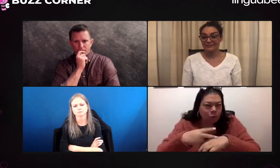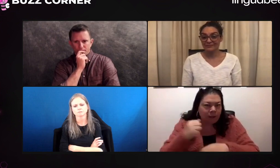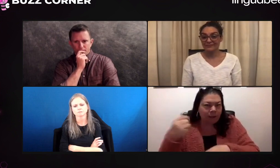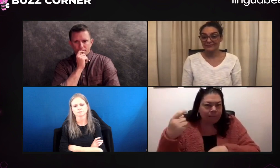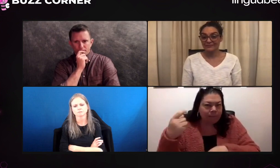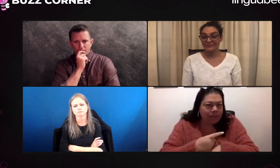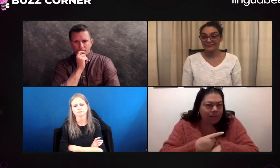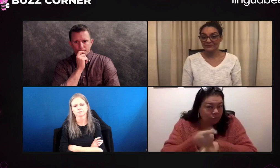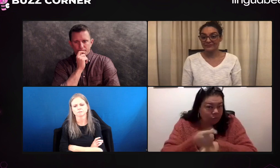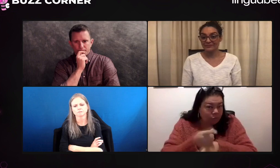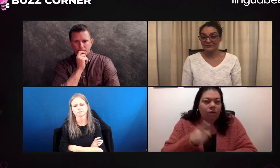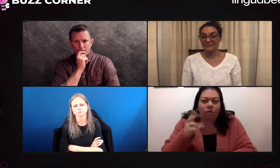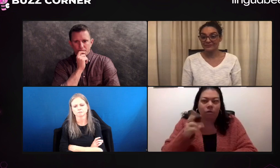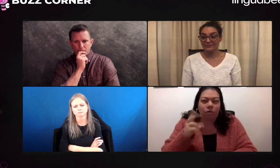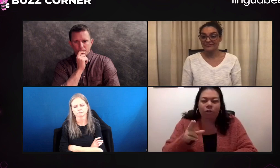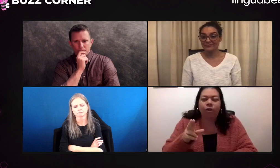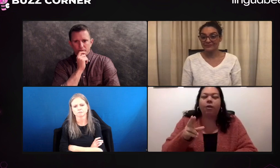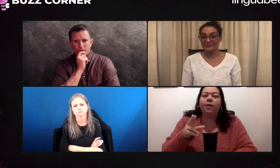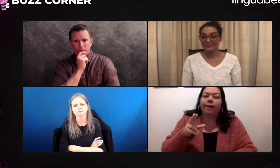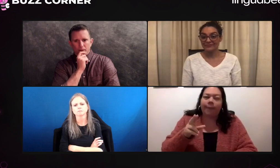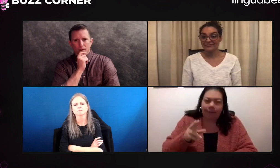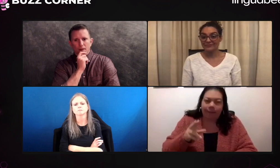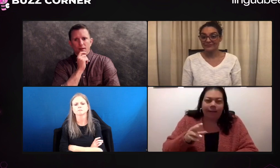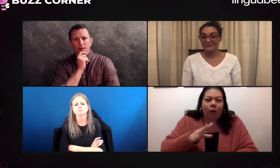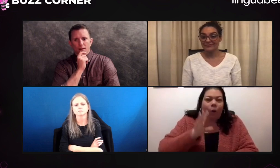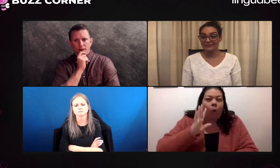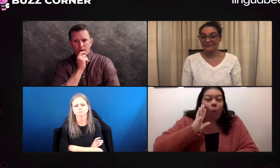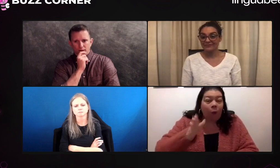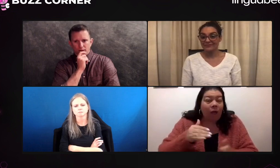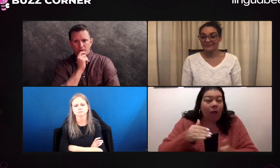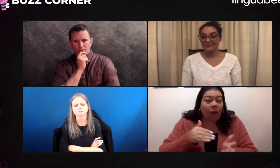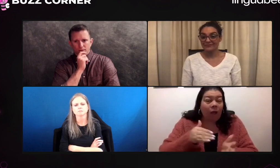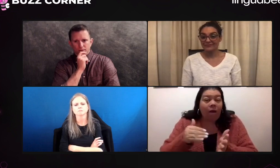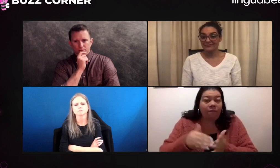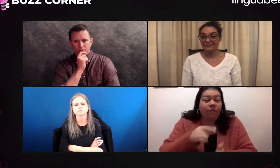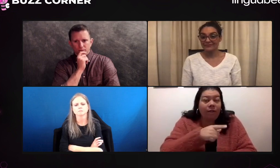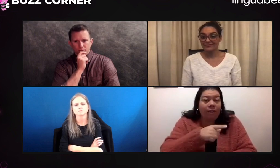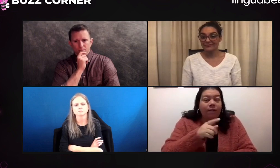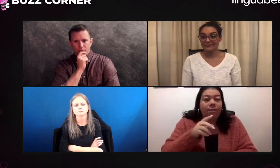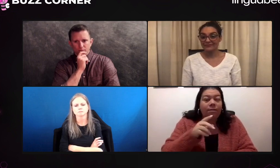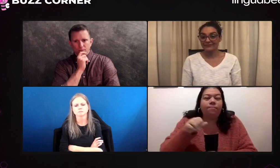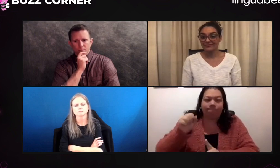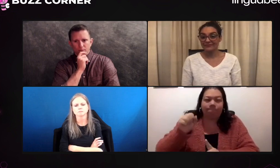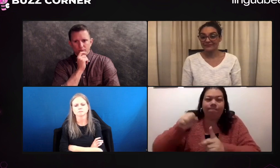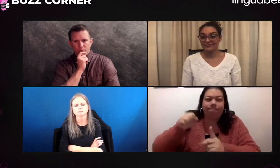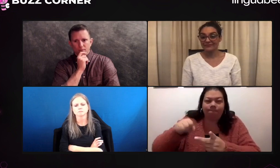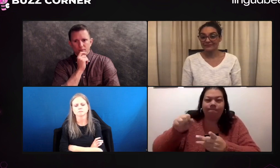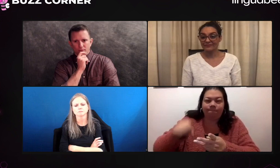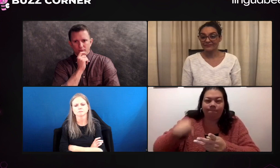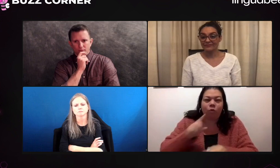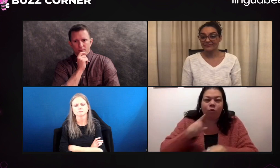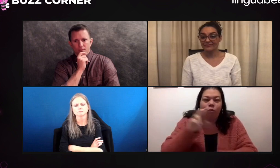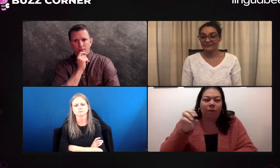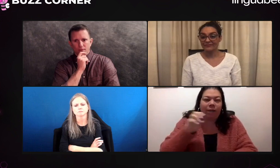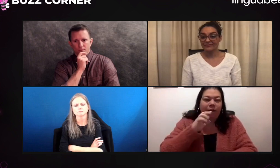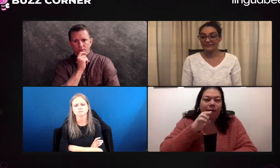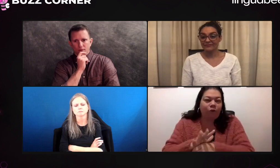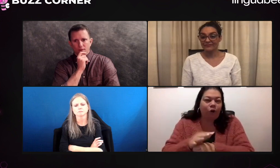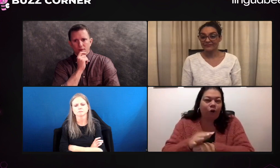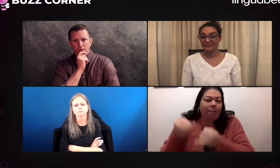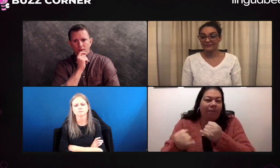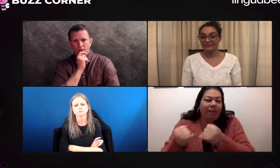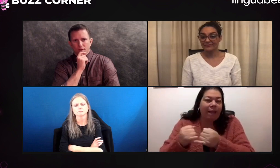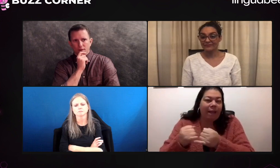Because a lot of doctors, are interacting with many people. And I feel like